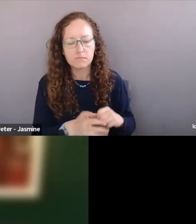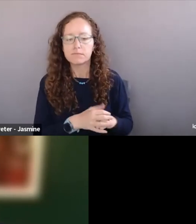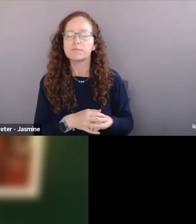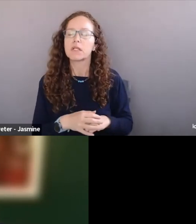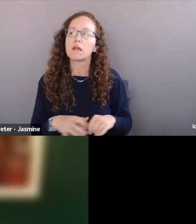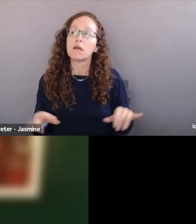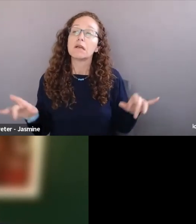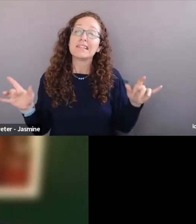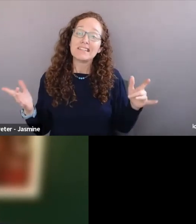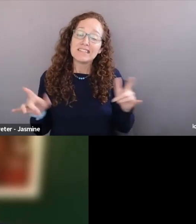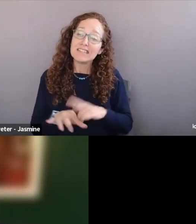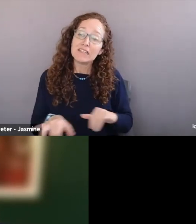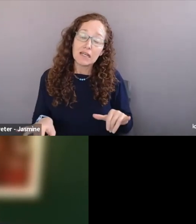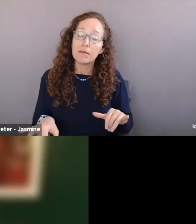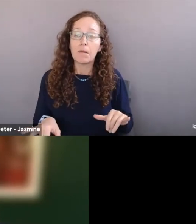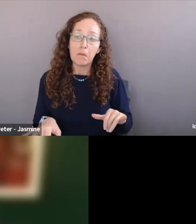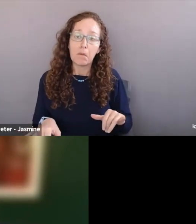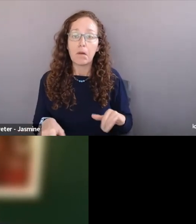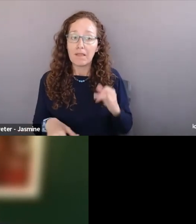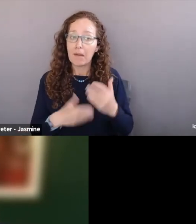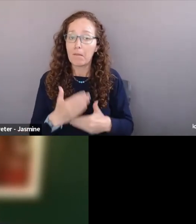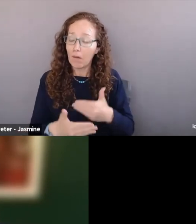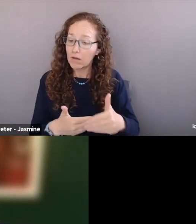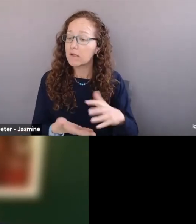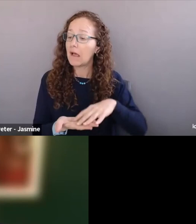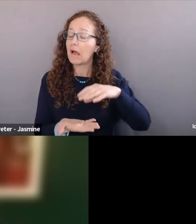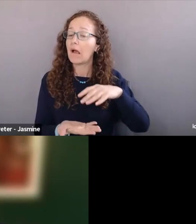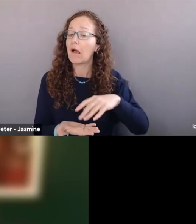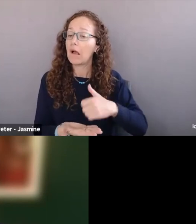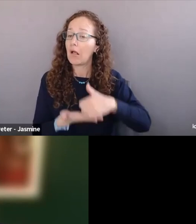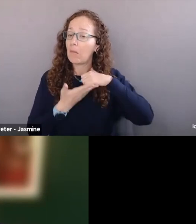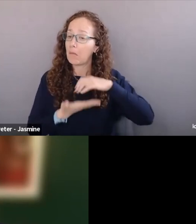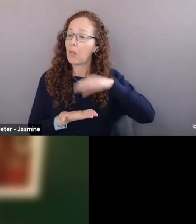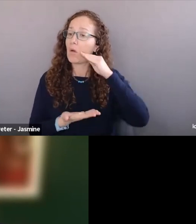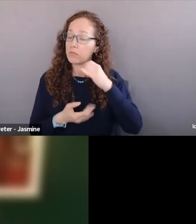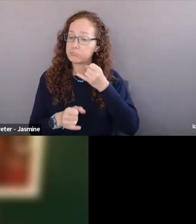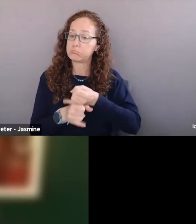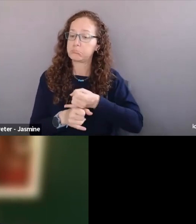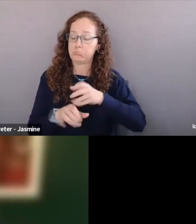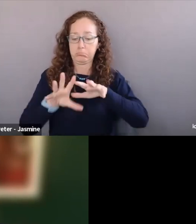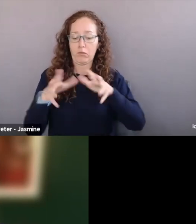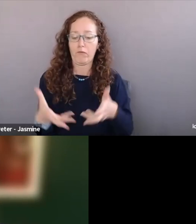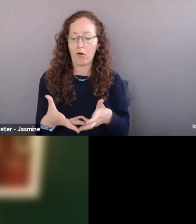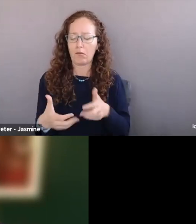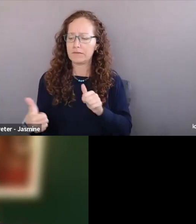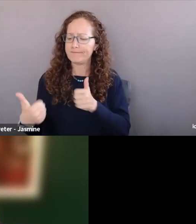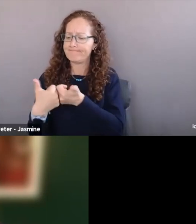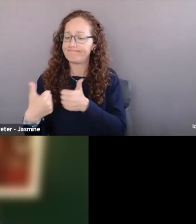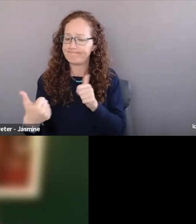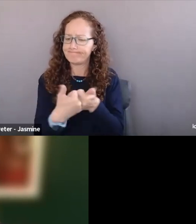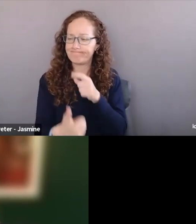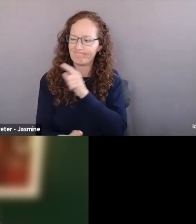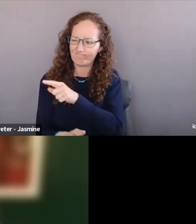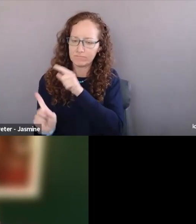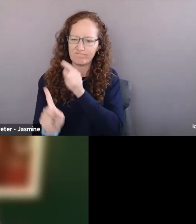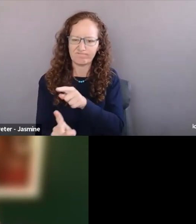it helped me learn the institution, both where the challenges were and where the people were that